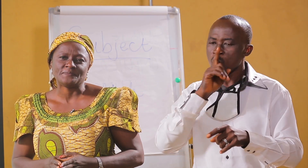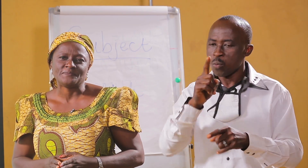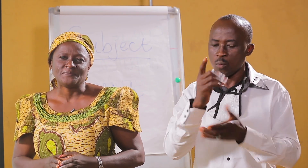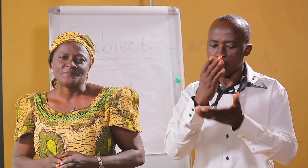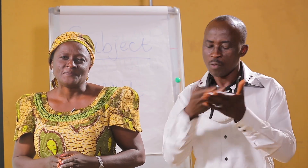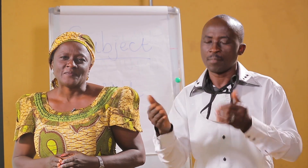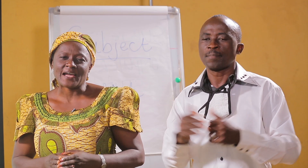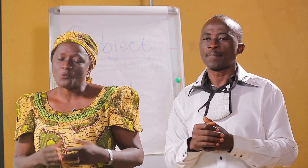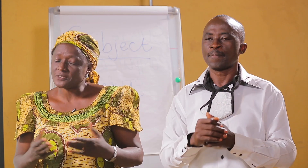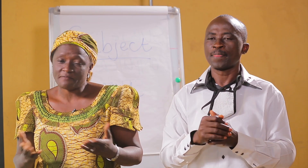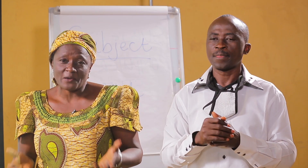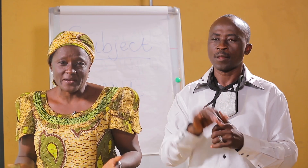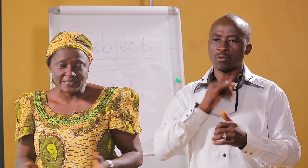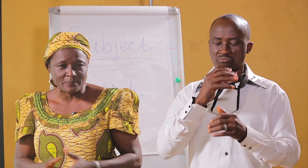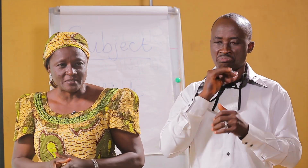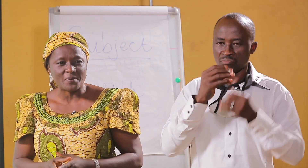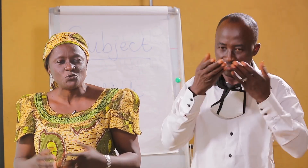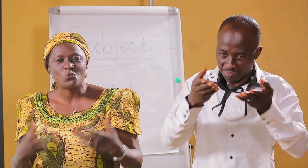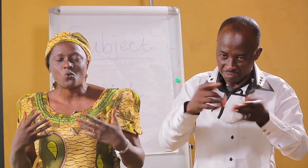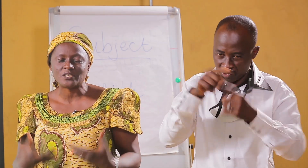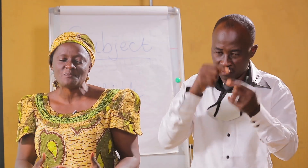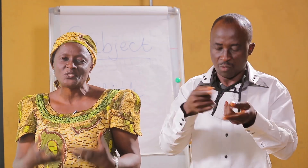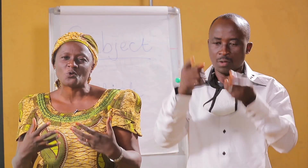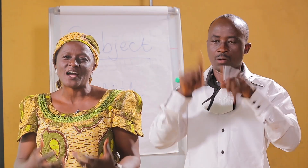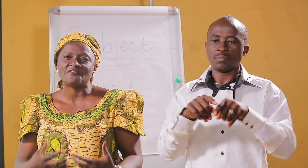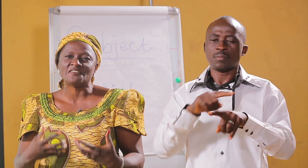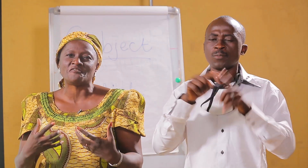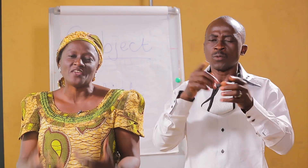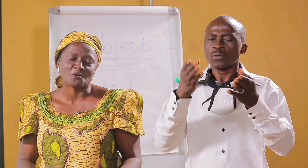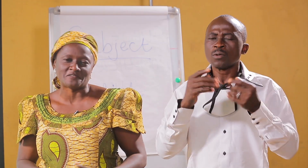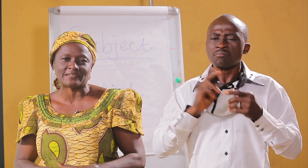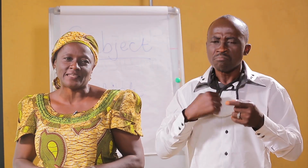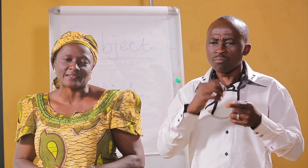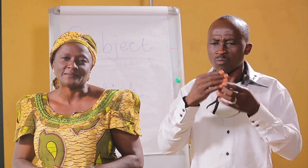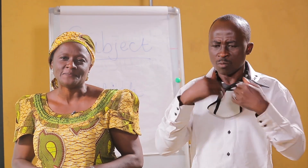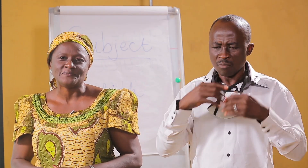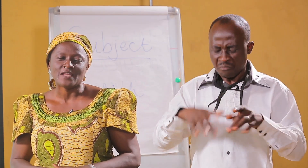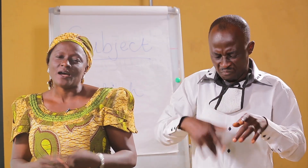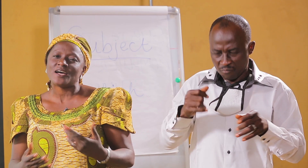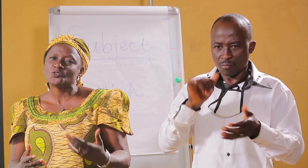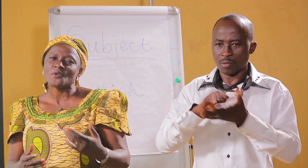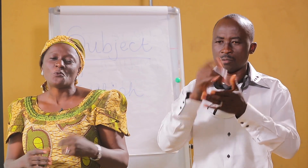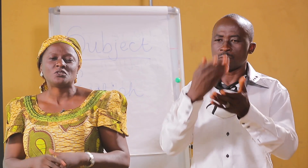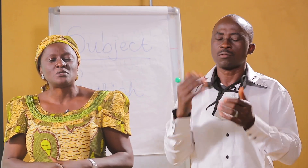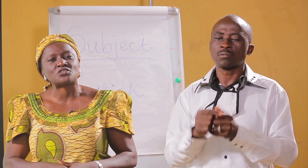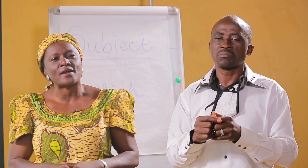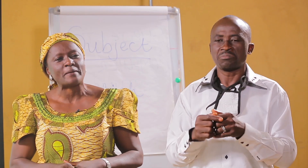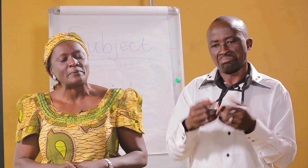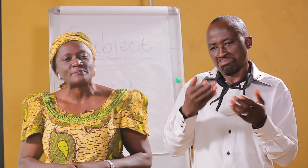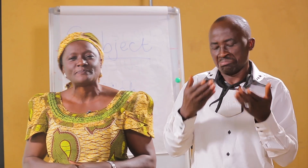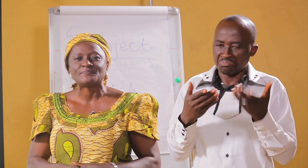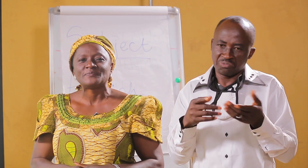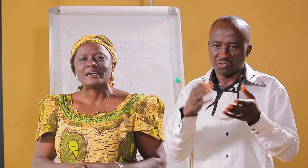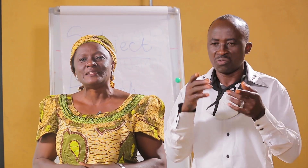situation. I was not there when it happened, but you want me to have a feel of that thing. Assuming you want to